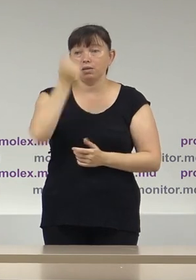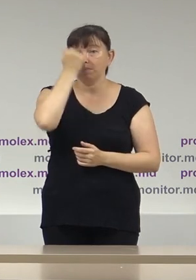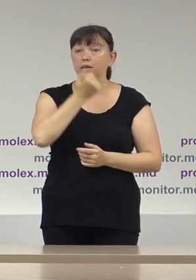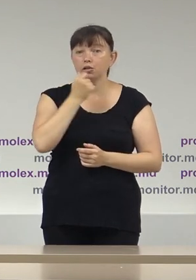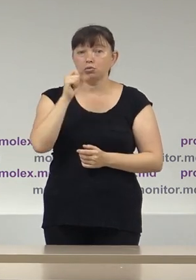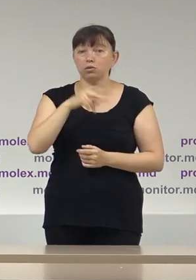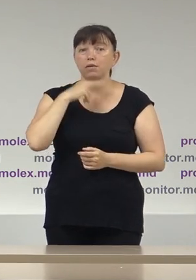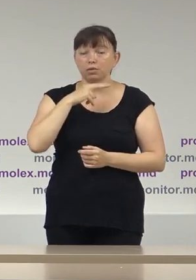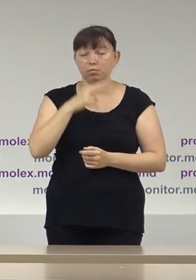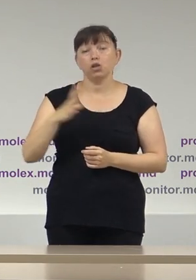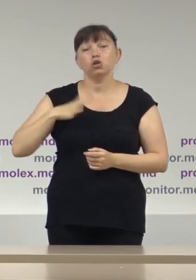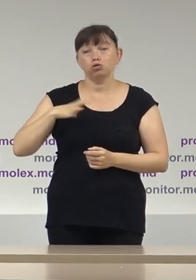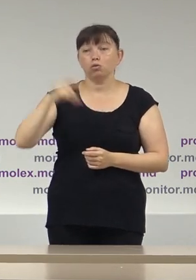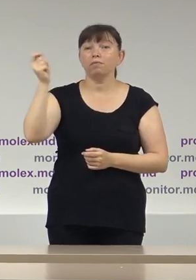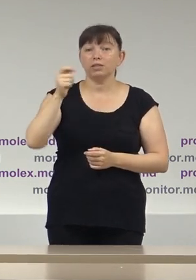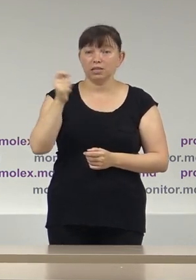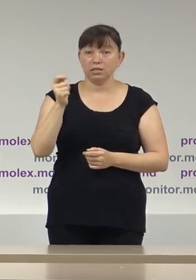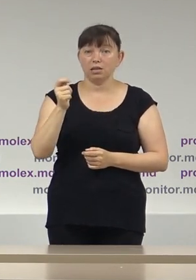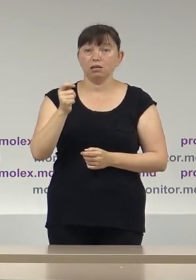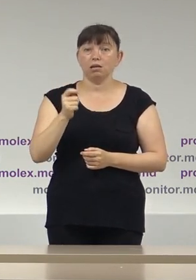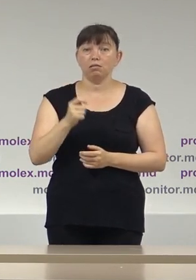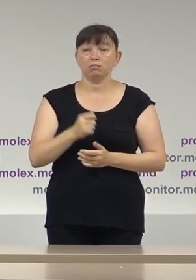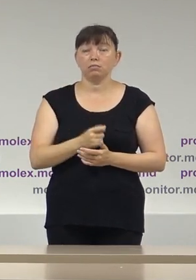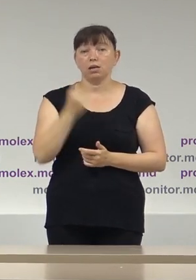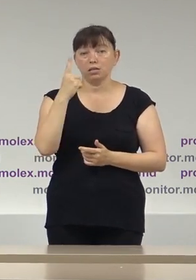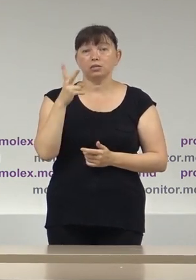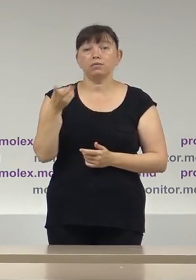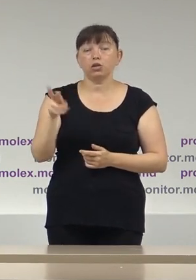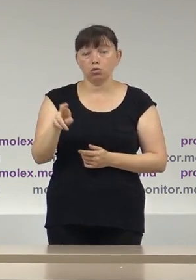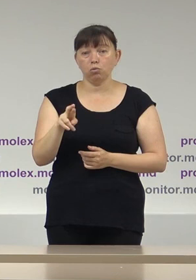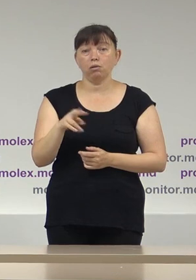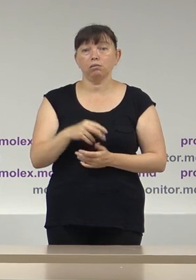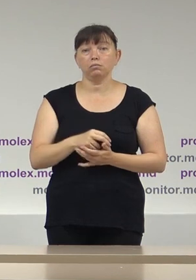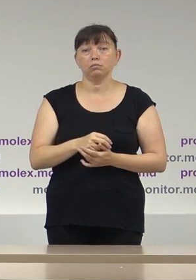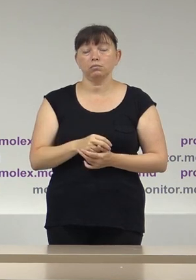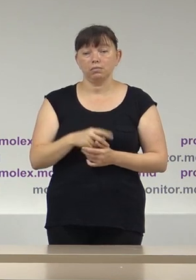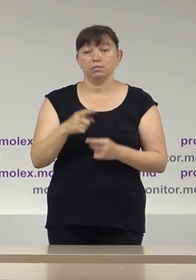close. Thank you very much for your attention. See you on